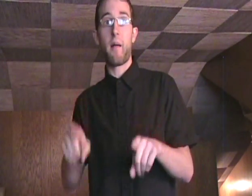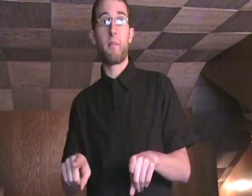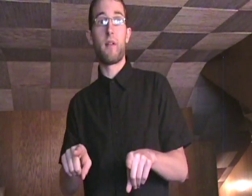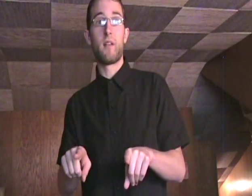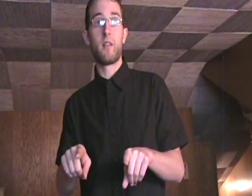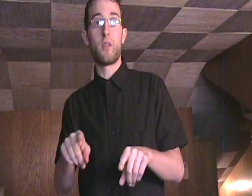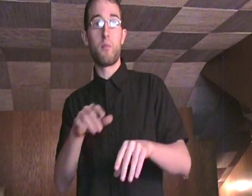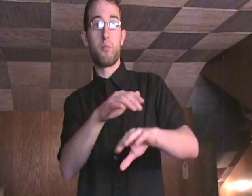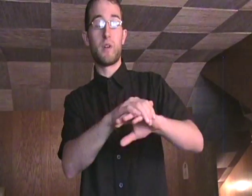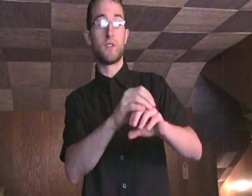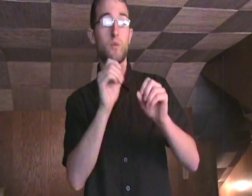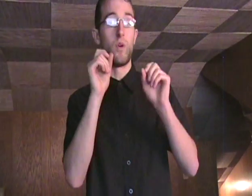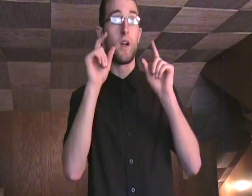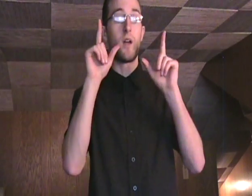cannons pointed down at the city.